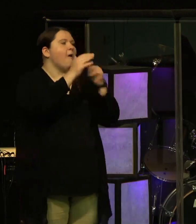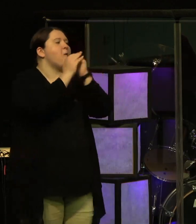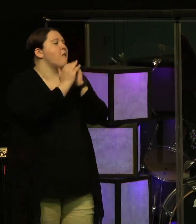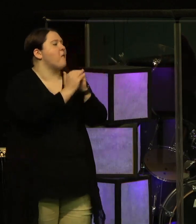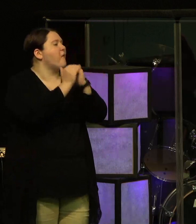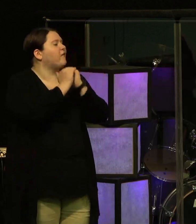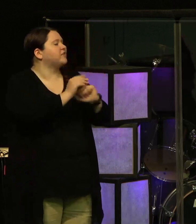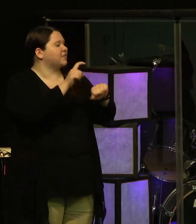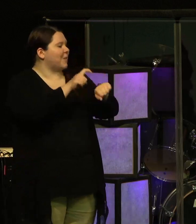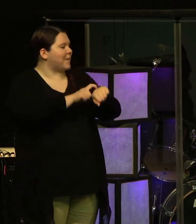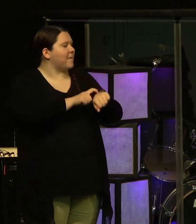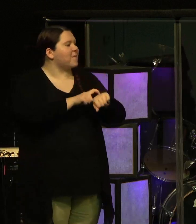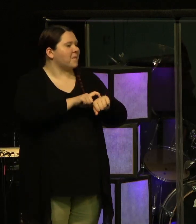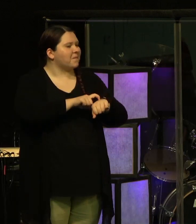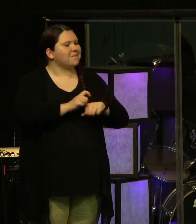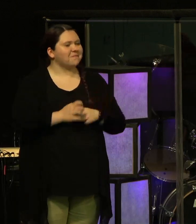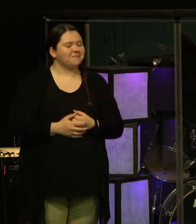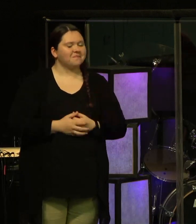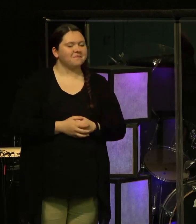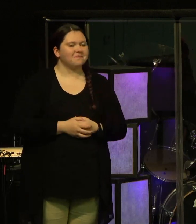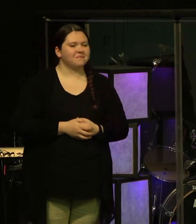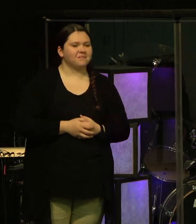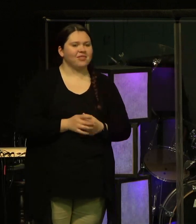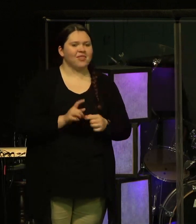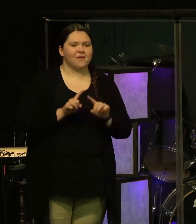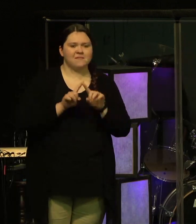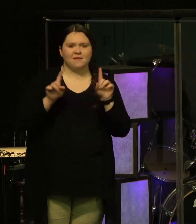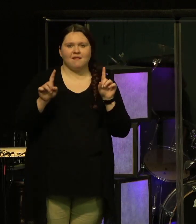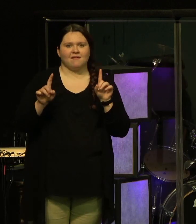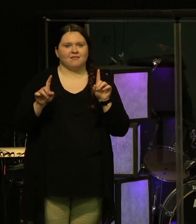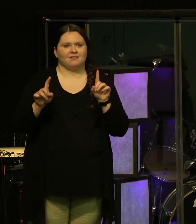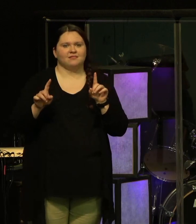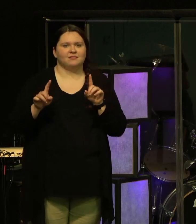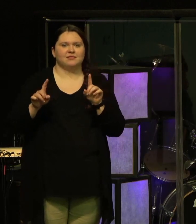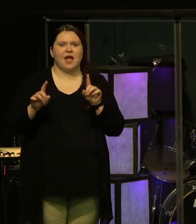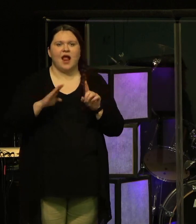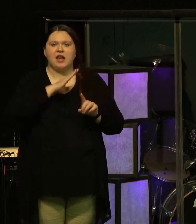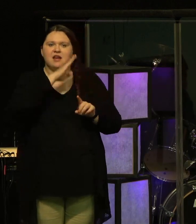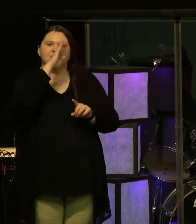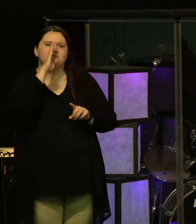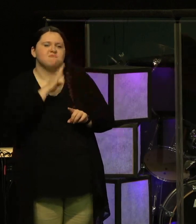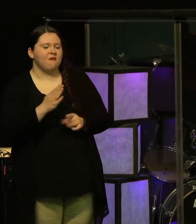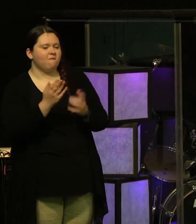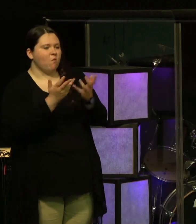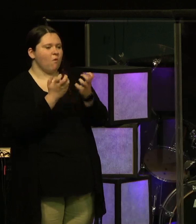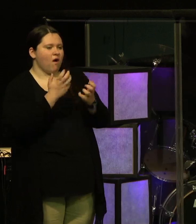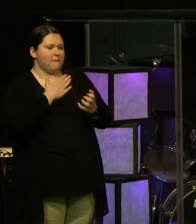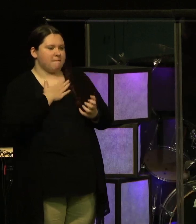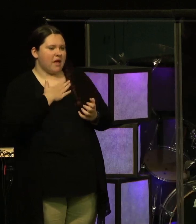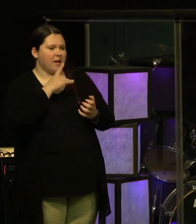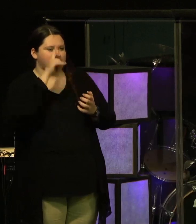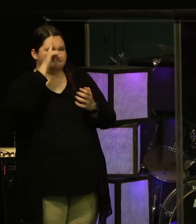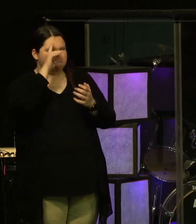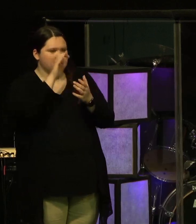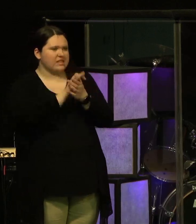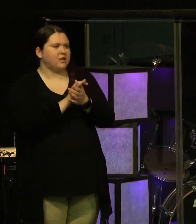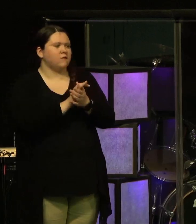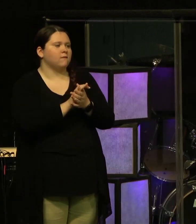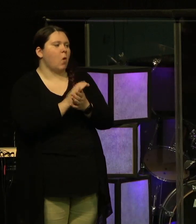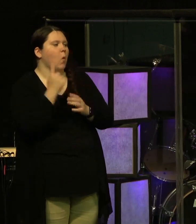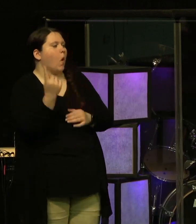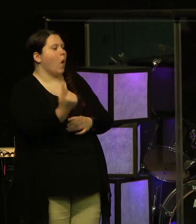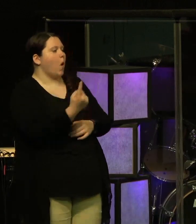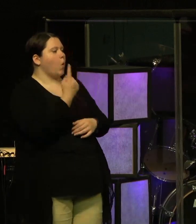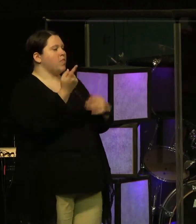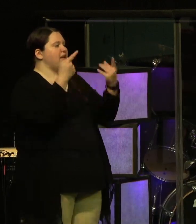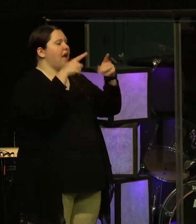But I don't ever want my believing to be activated only when